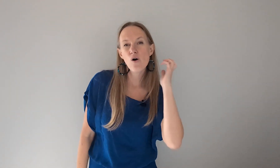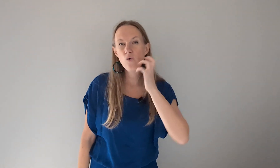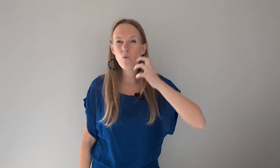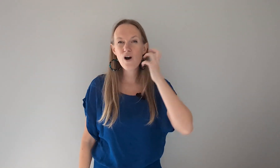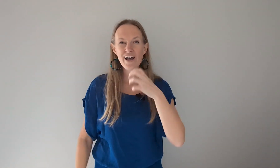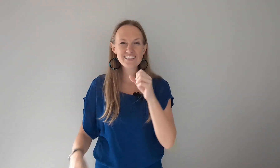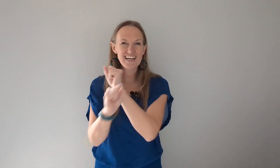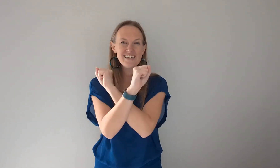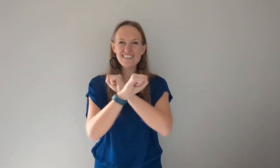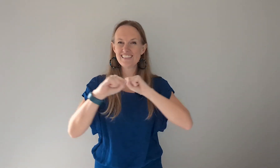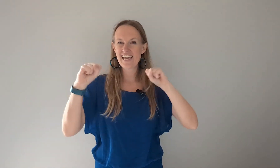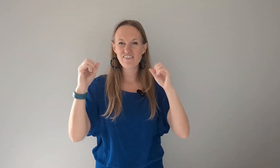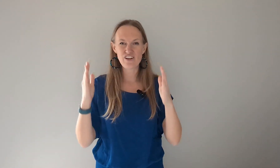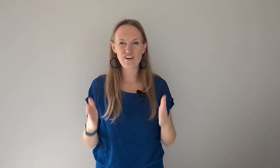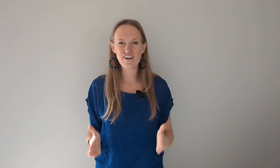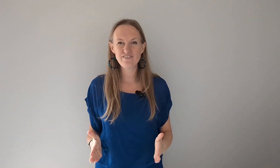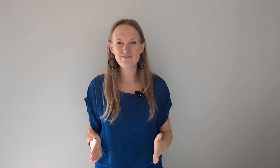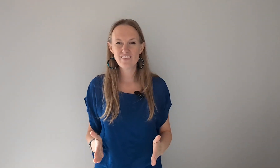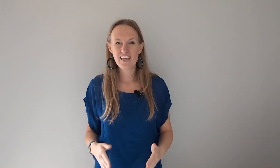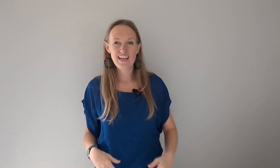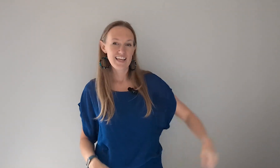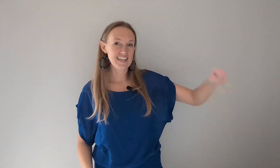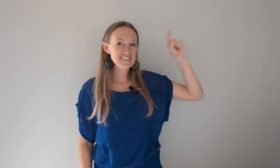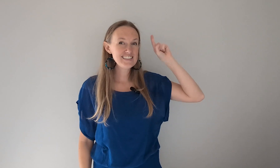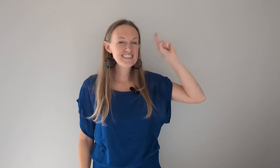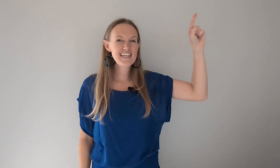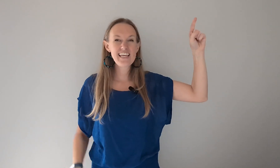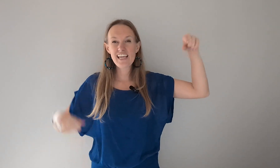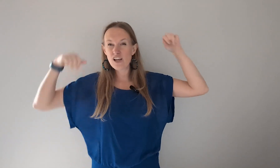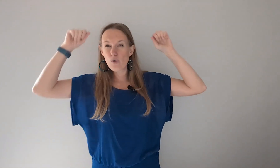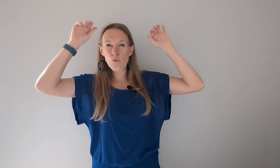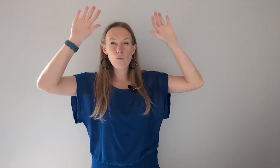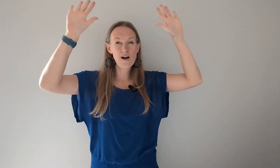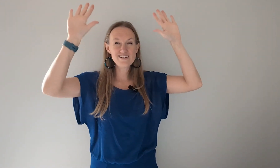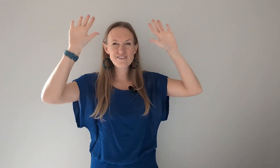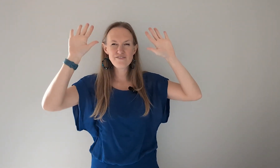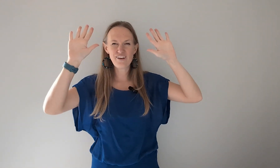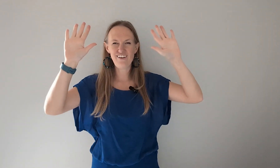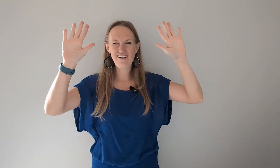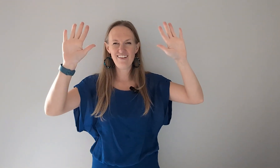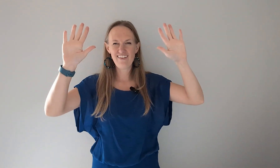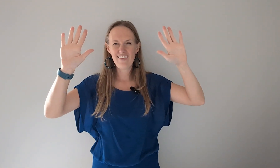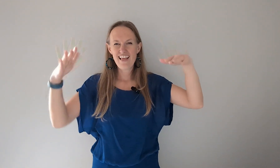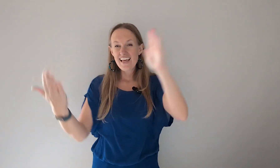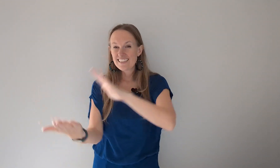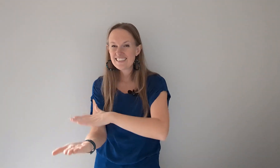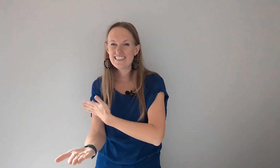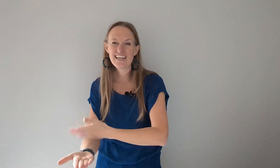oh, what a Savior. Isn't he wonderful?